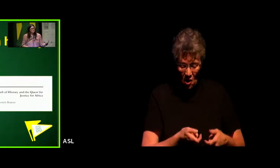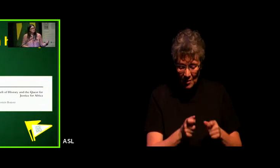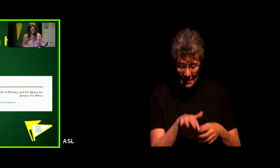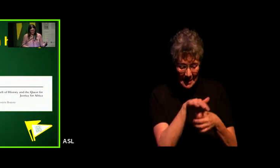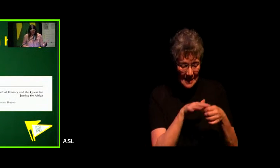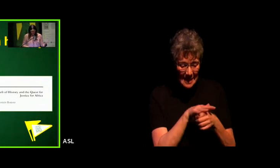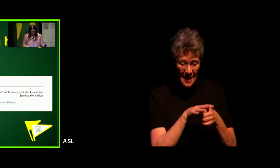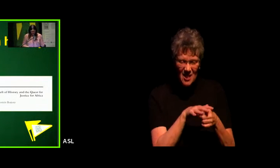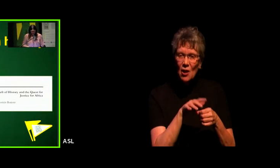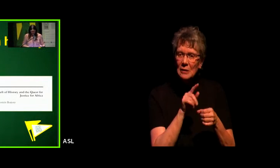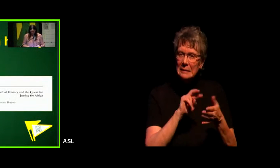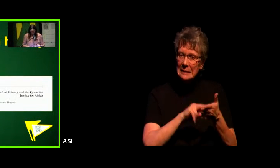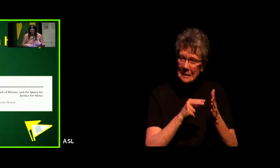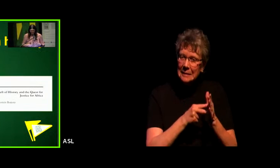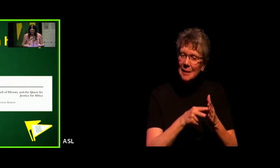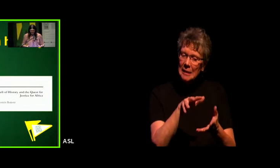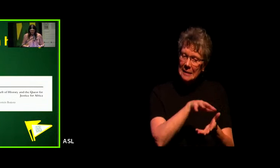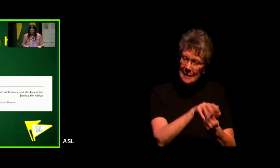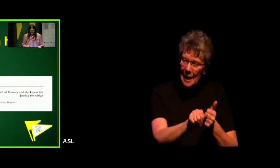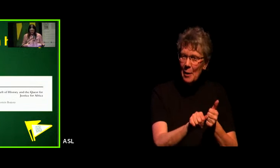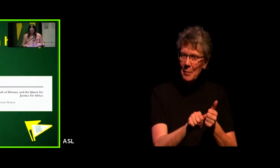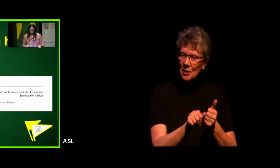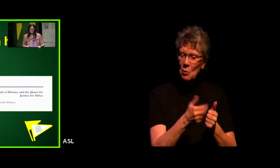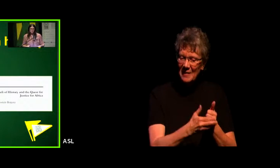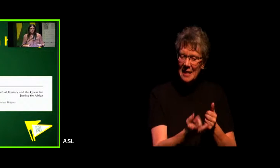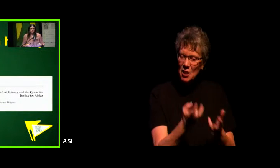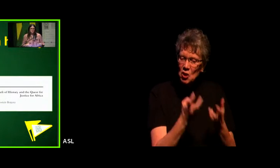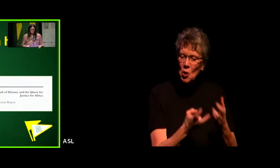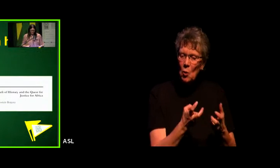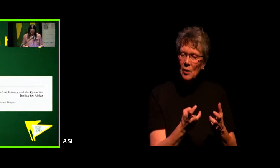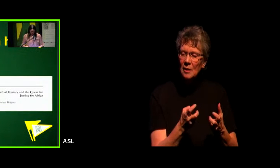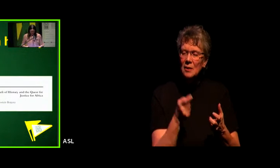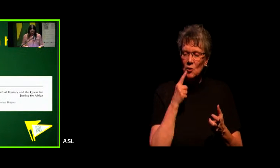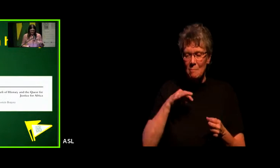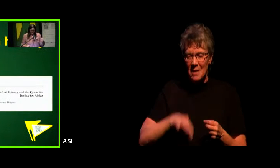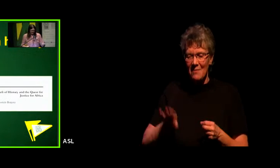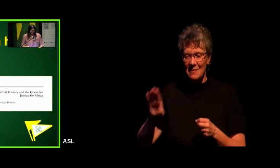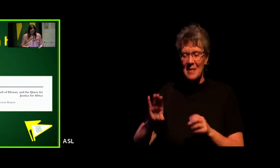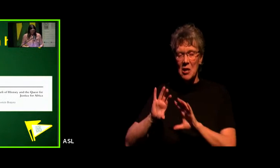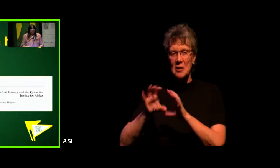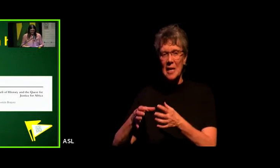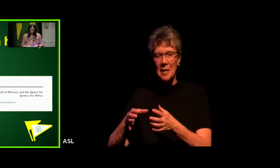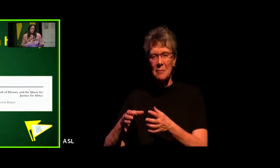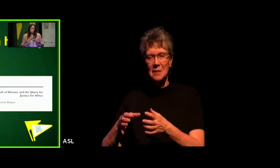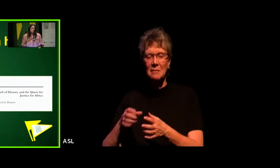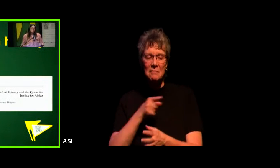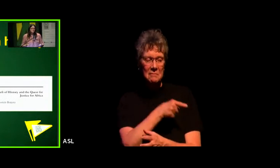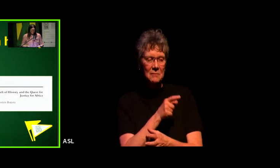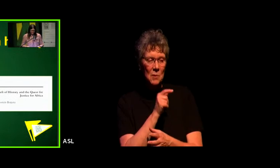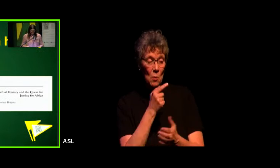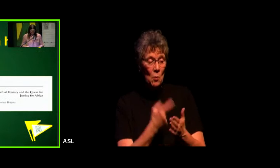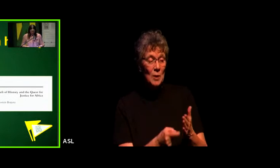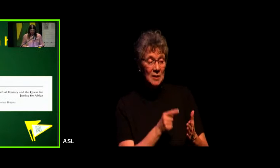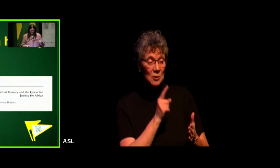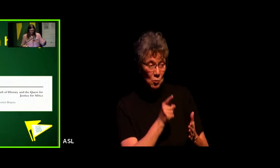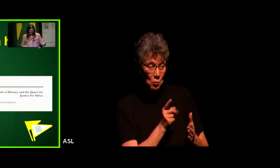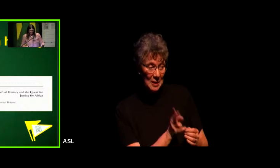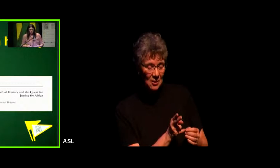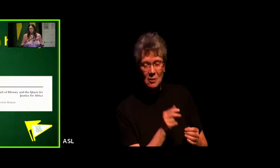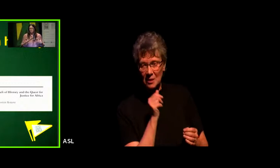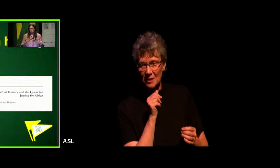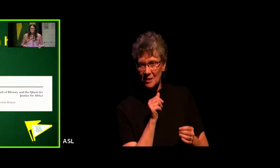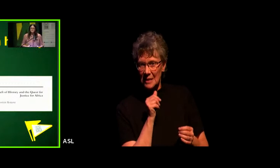I also want us to consider that recontextualizing archaeological and historical sites and artifacts with words, whether in a